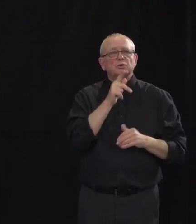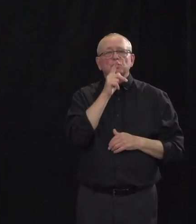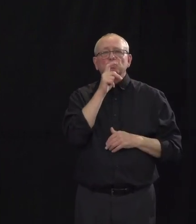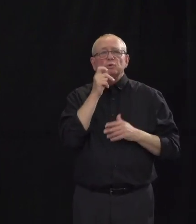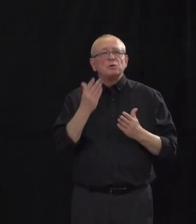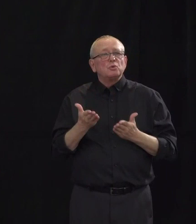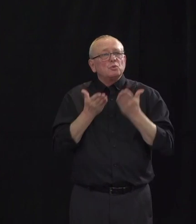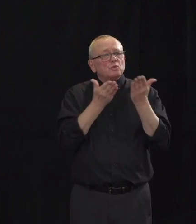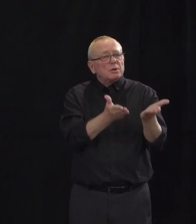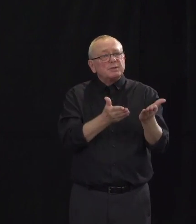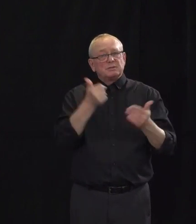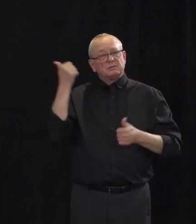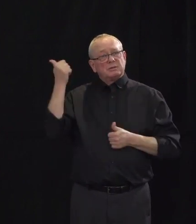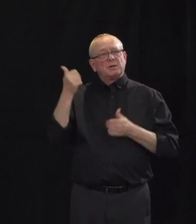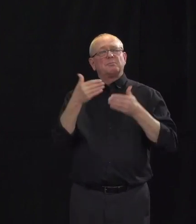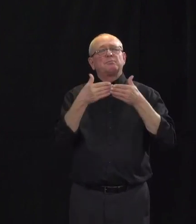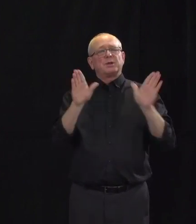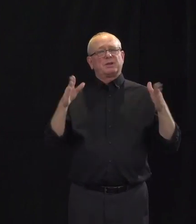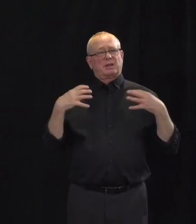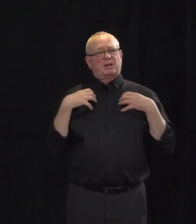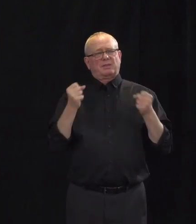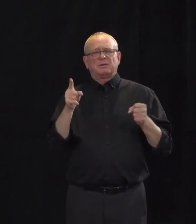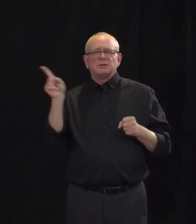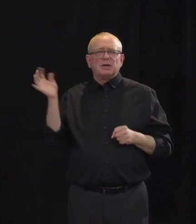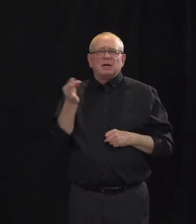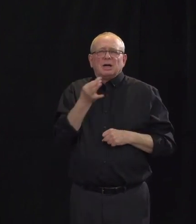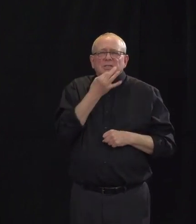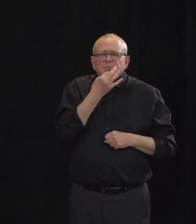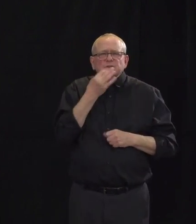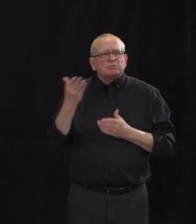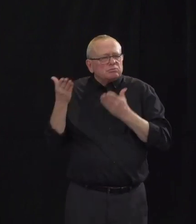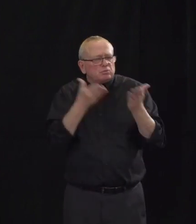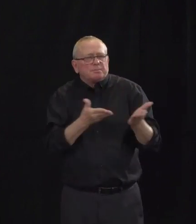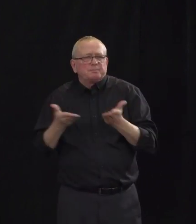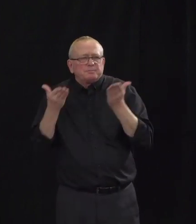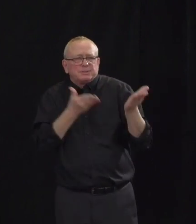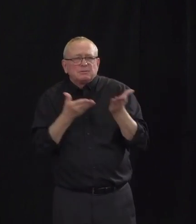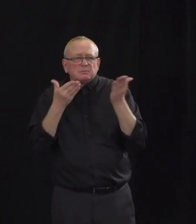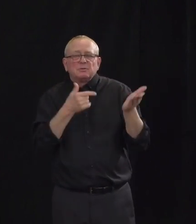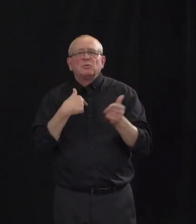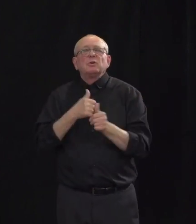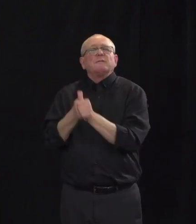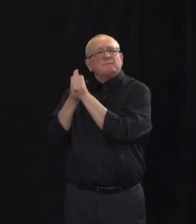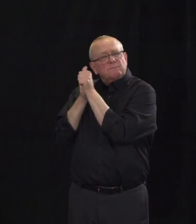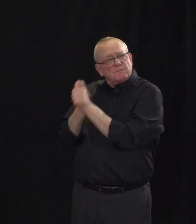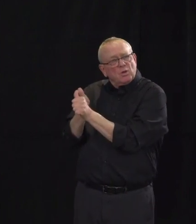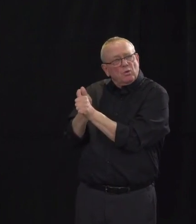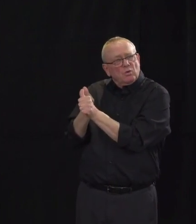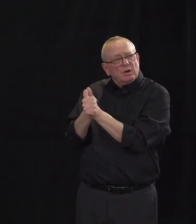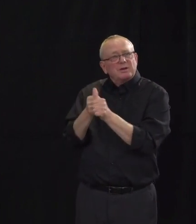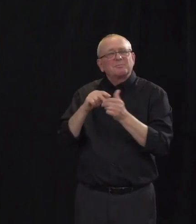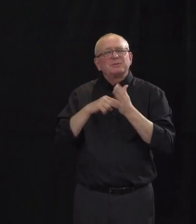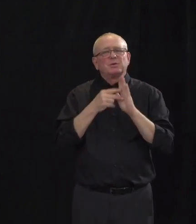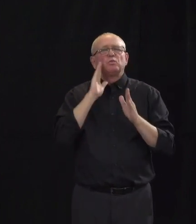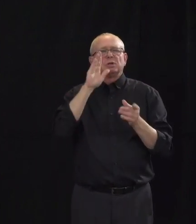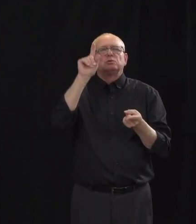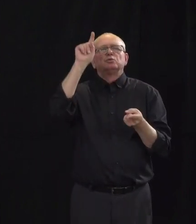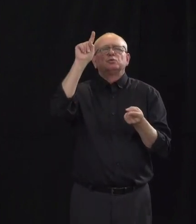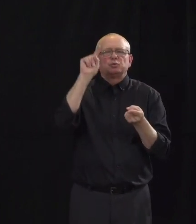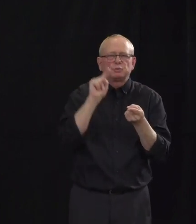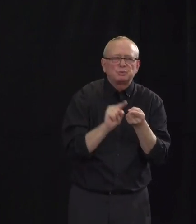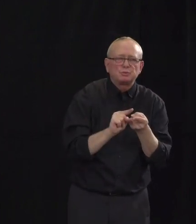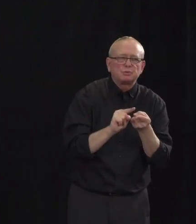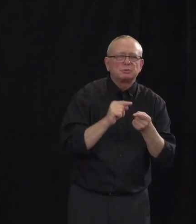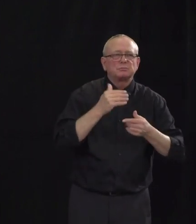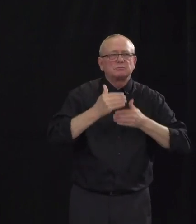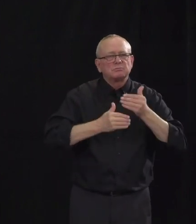all of this and restart our economy. These rules are consistent with the array of public health and economic measures that we have